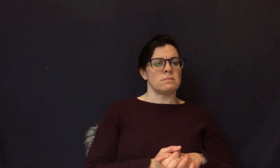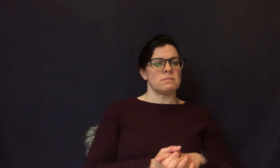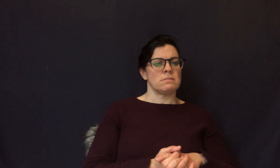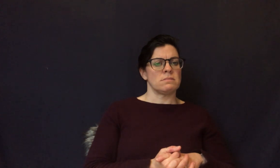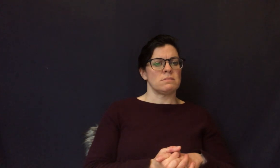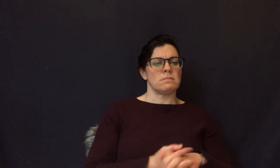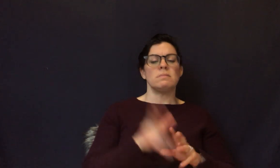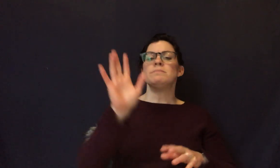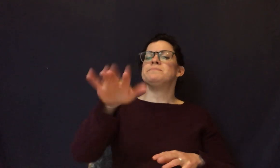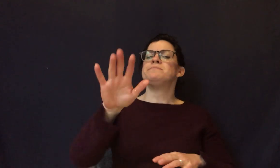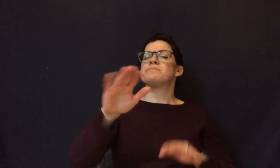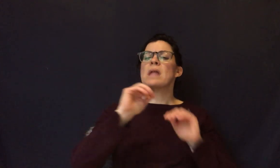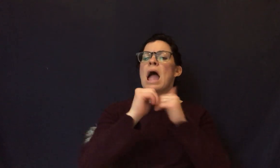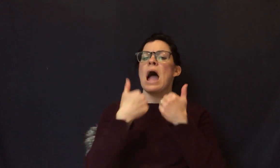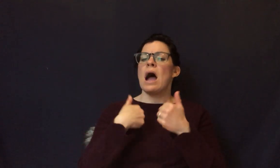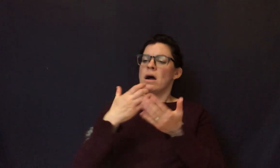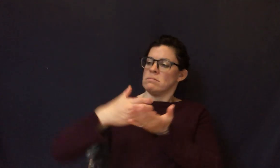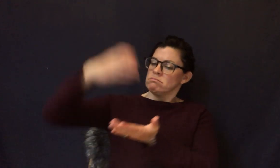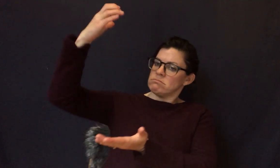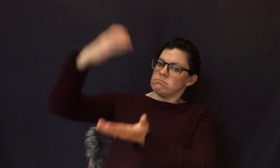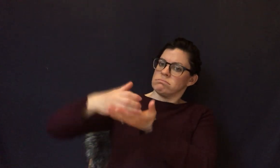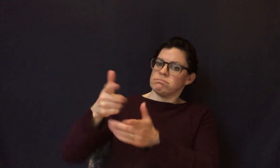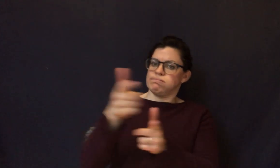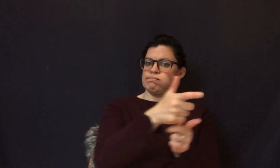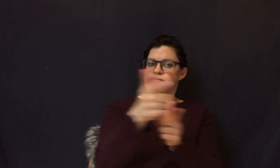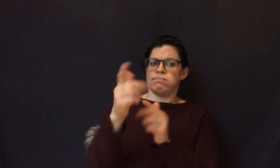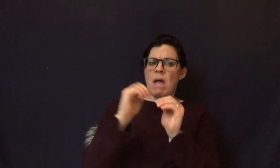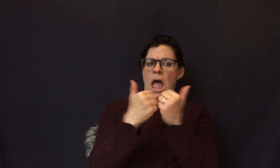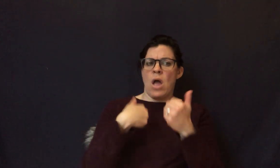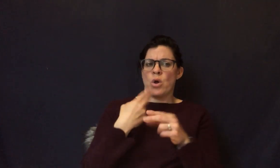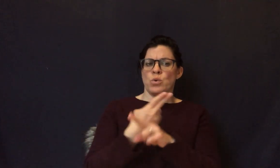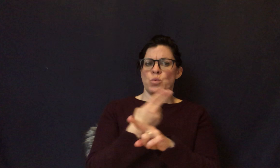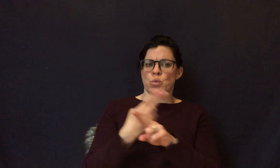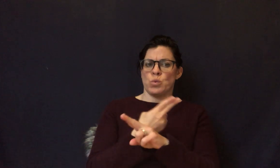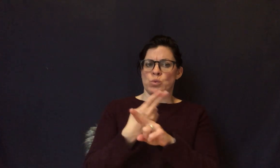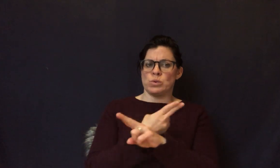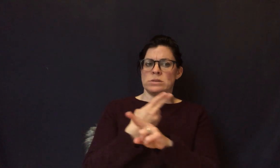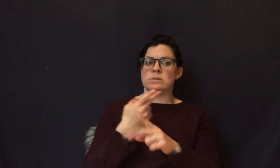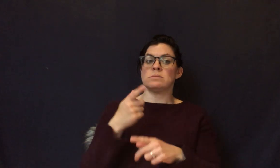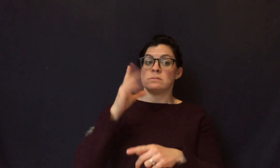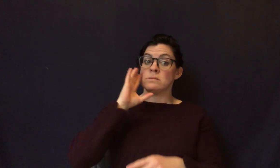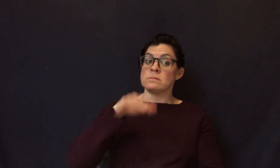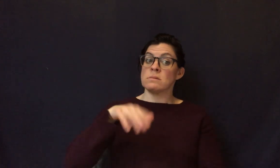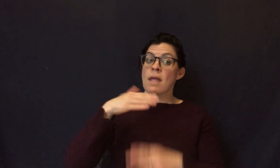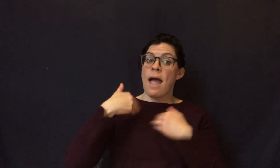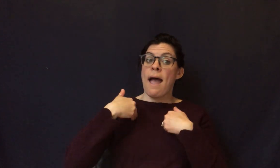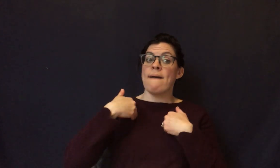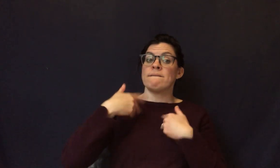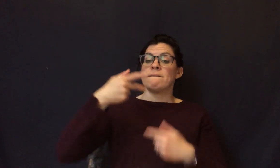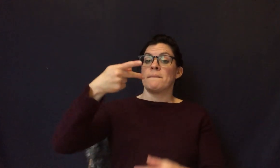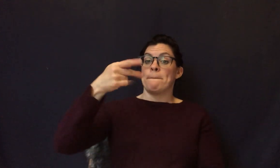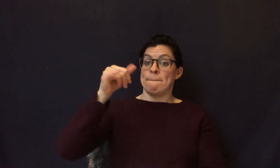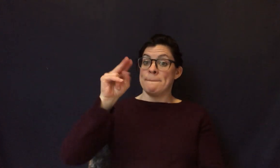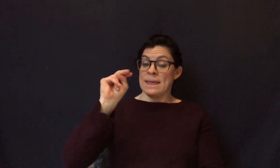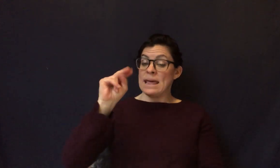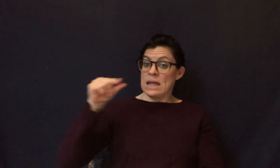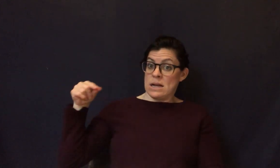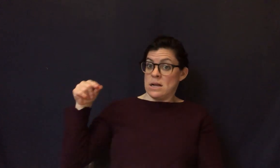So we're going to use the pass method right here. Okay? We're going to use the pass method, P-A-S-S. So